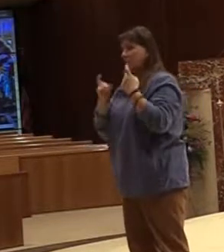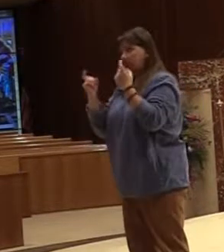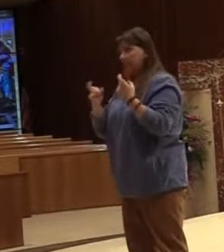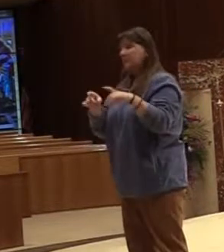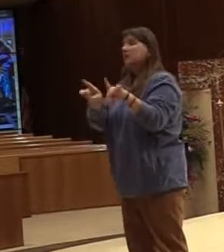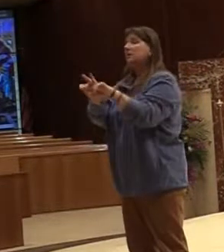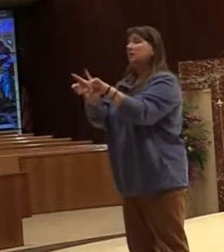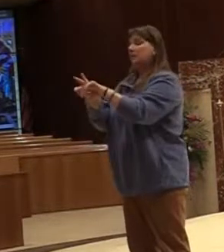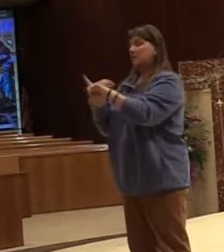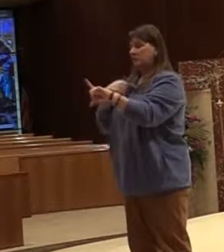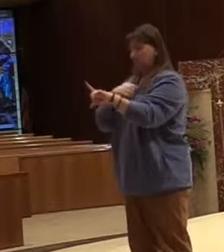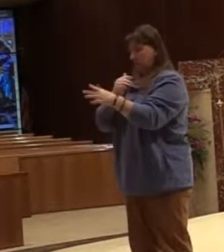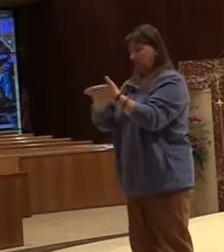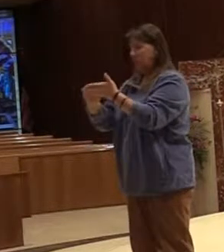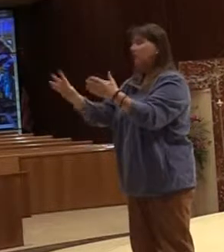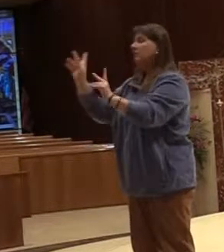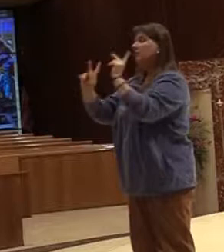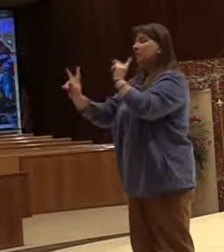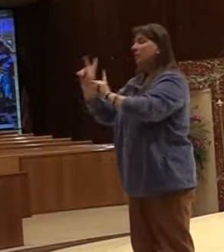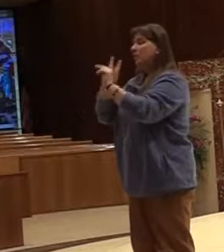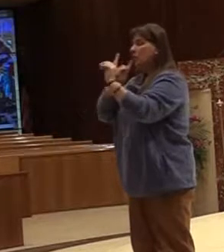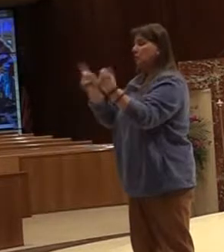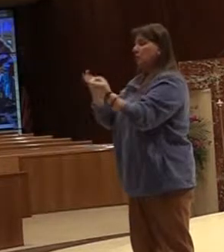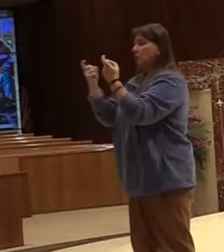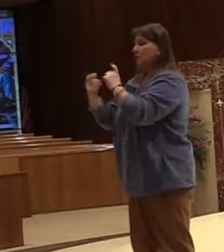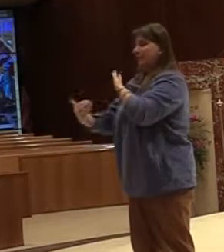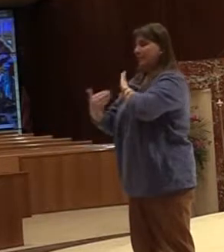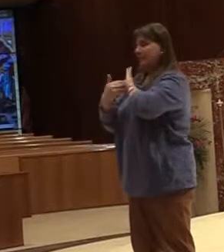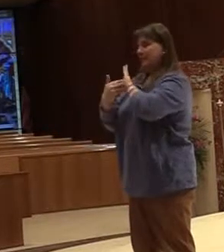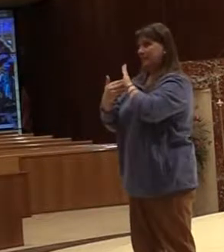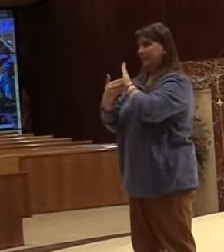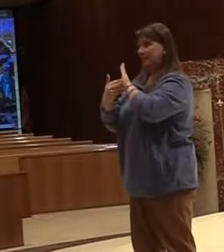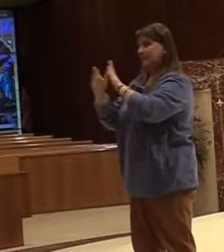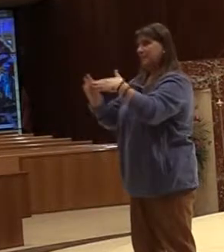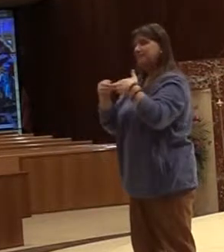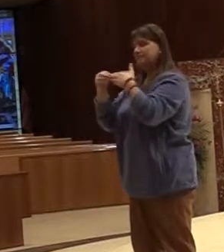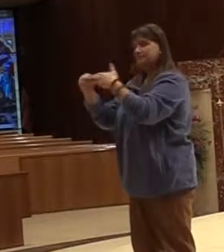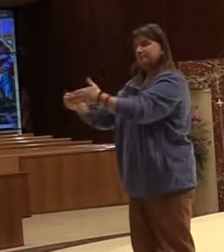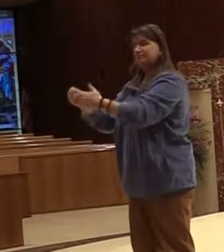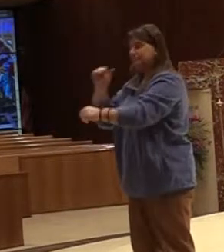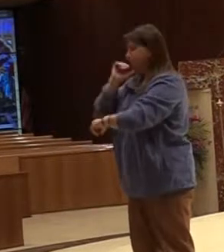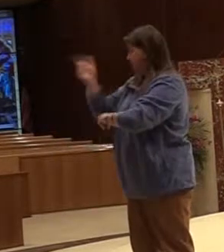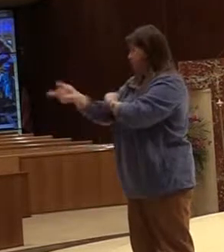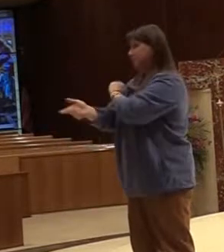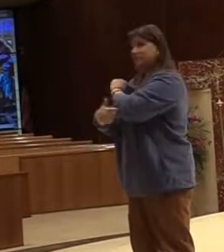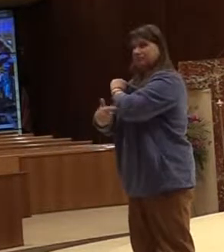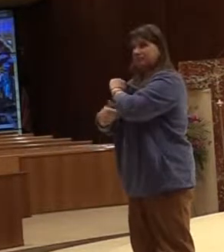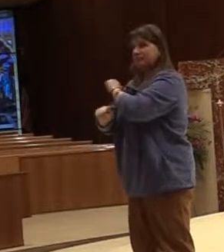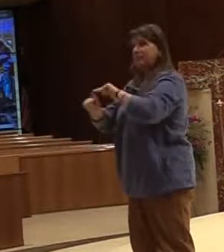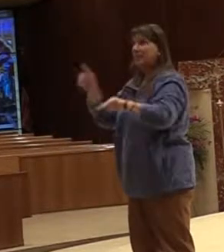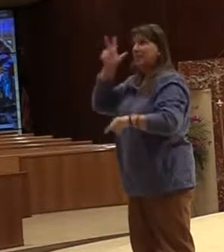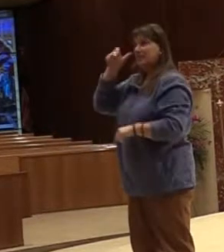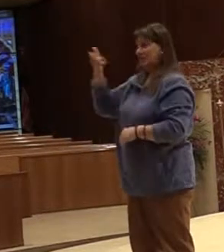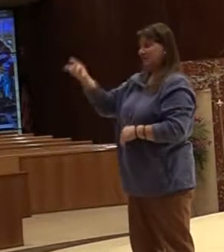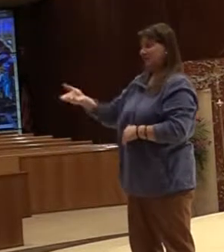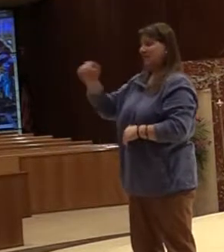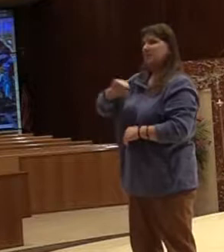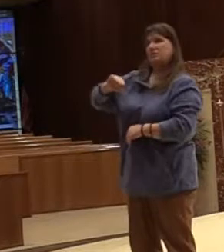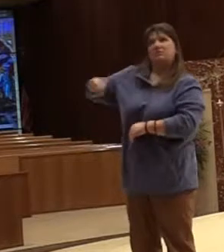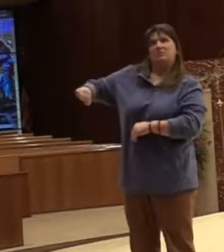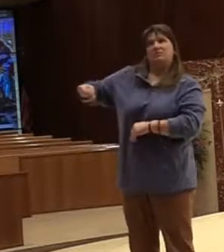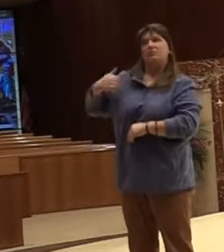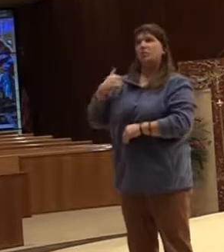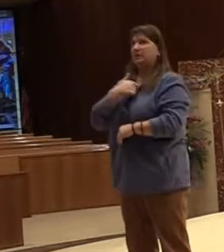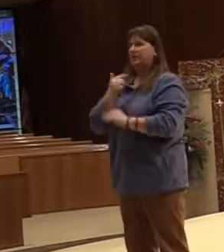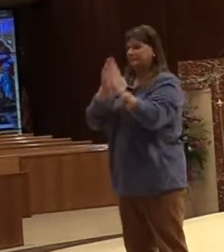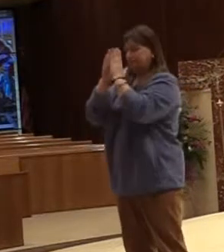our trespasses, as we forgive those who trespass against us. And lead us not into temptation,